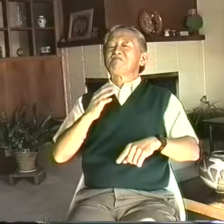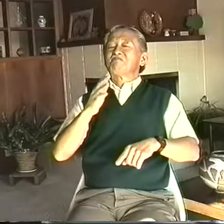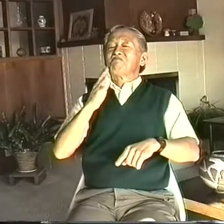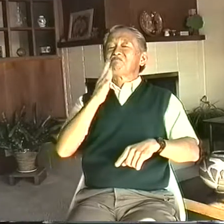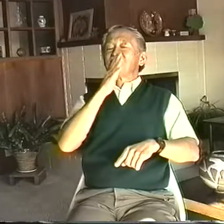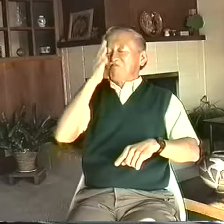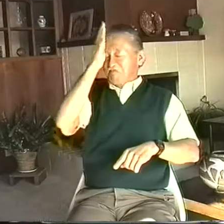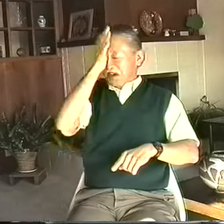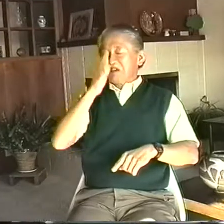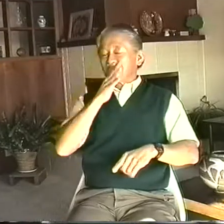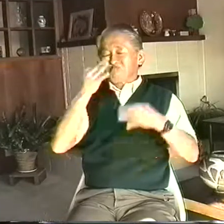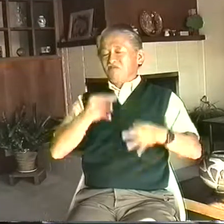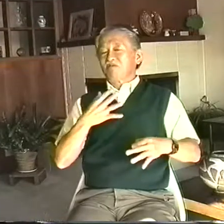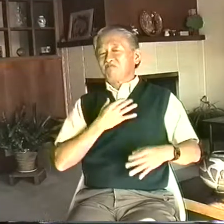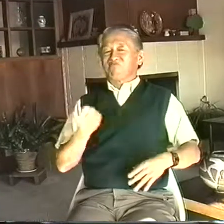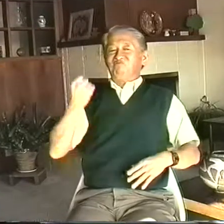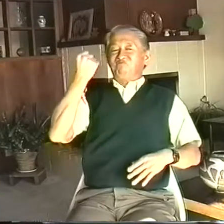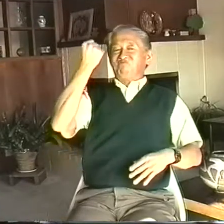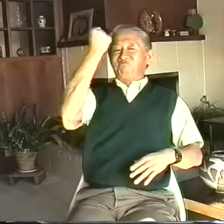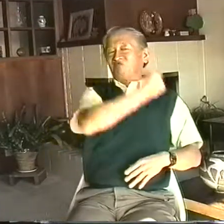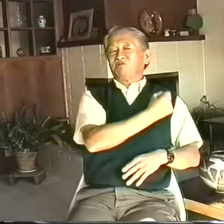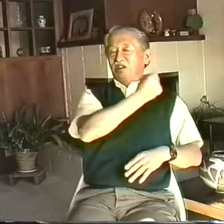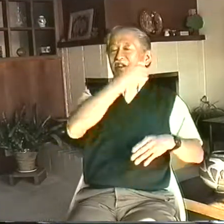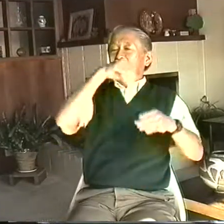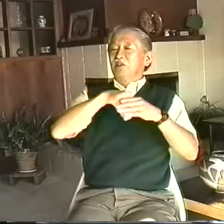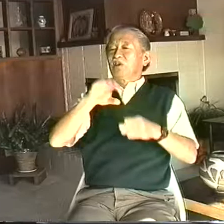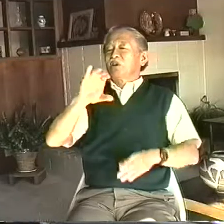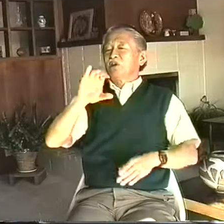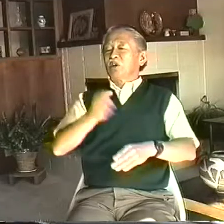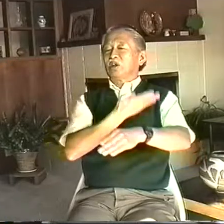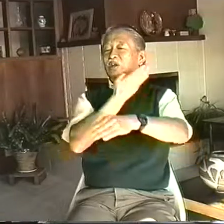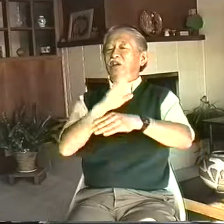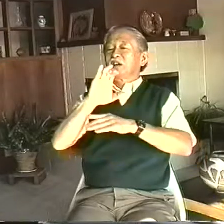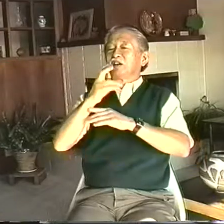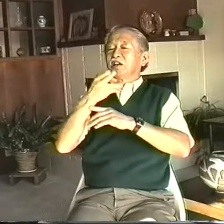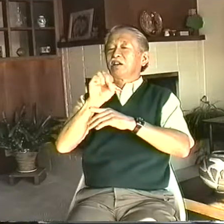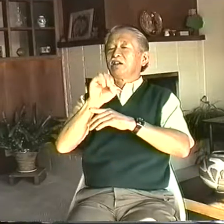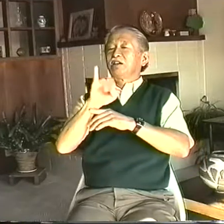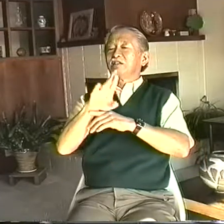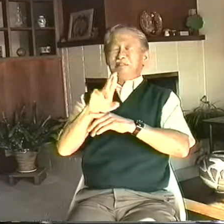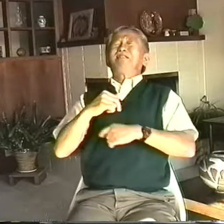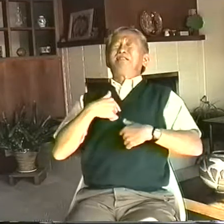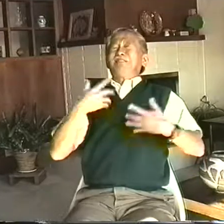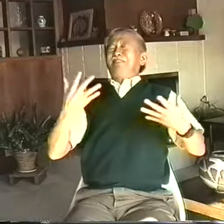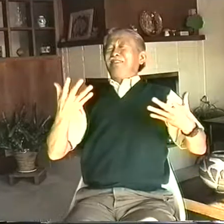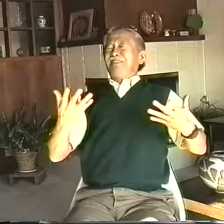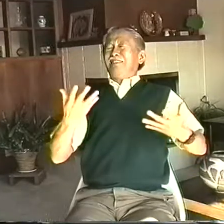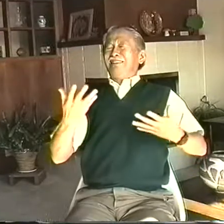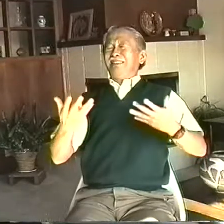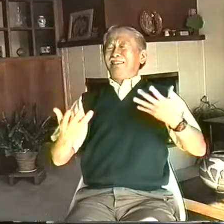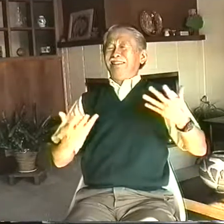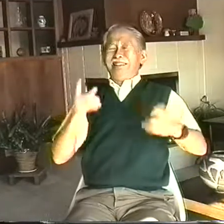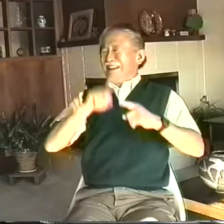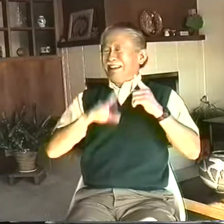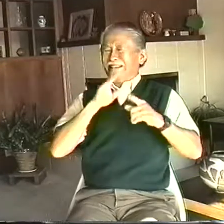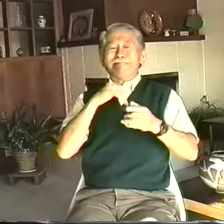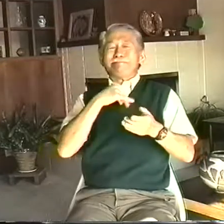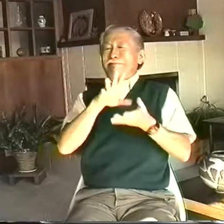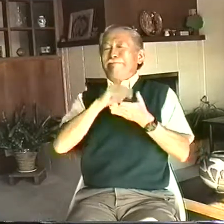One time, my parents decided that they were going to put me in the church choir, much to my astonishment because